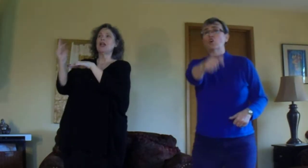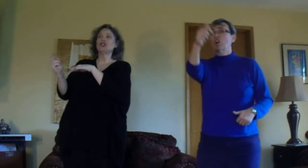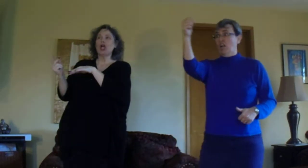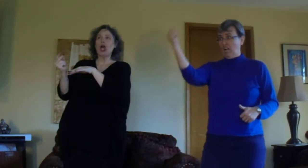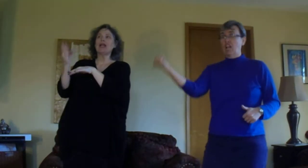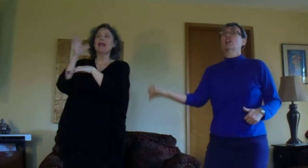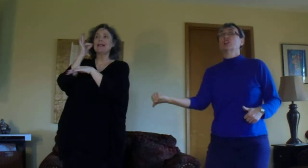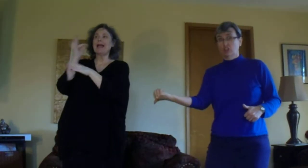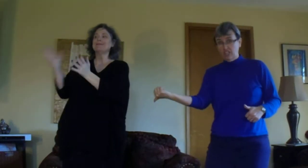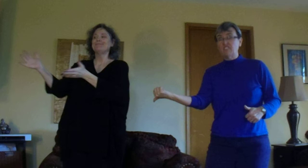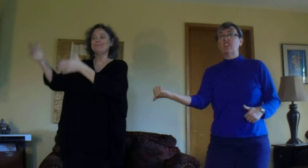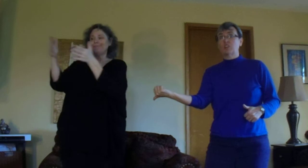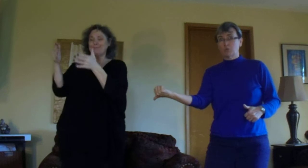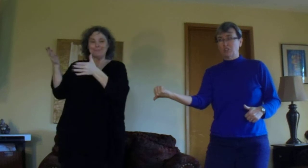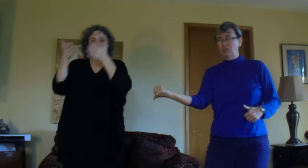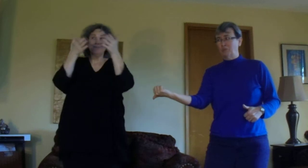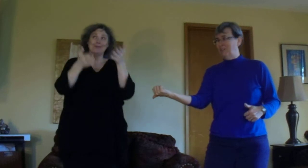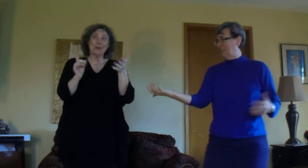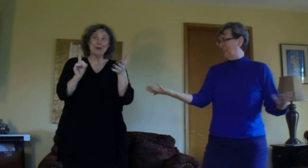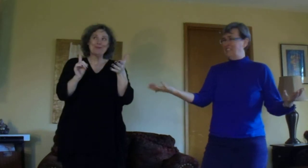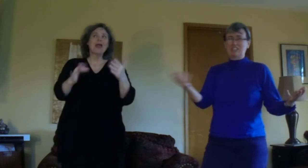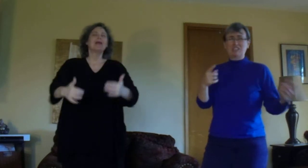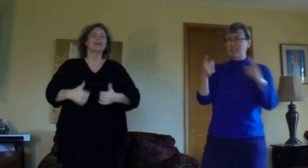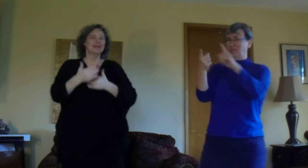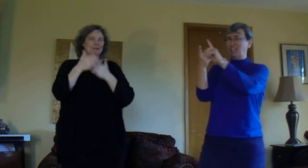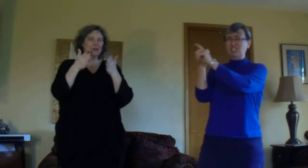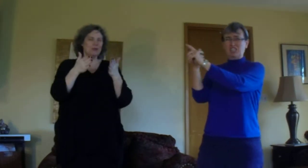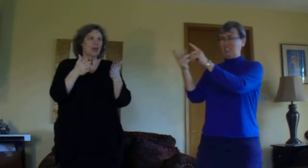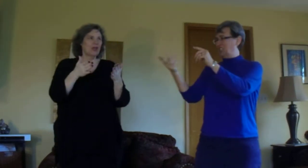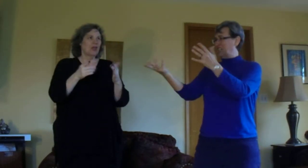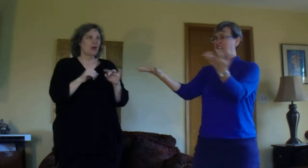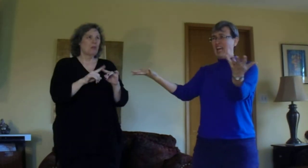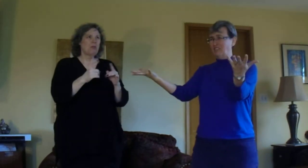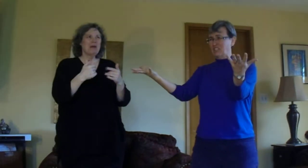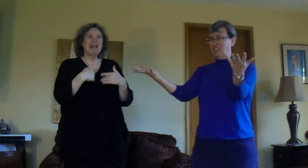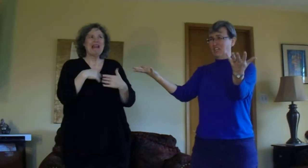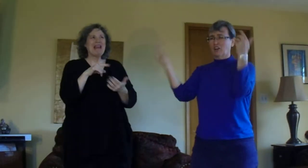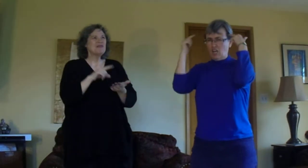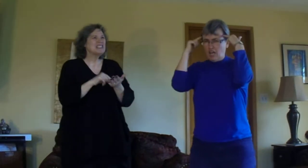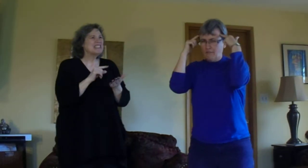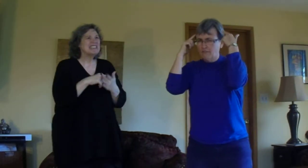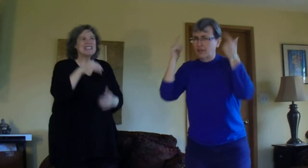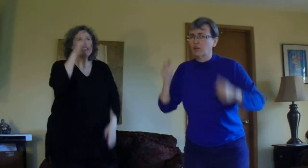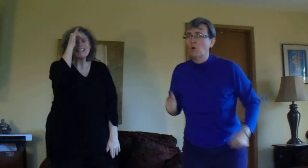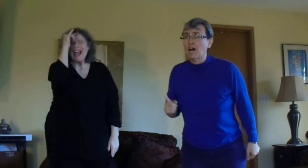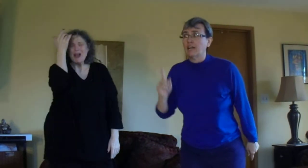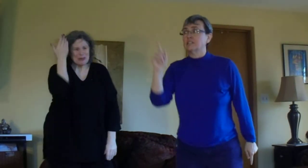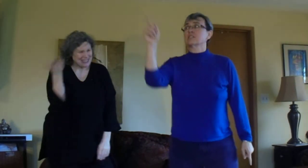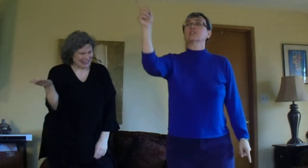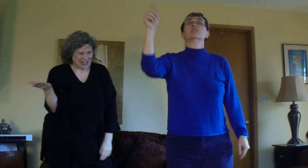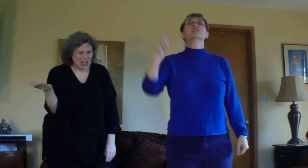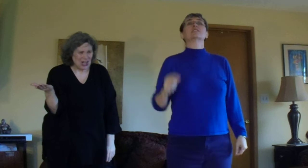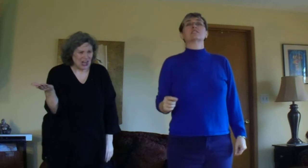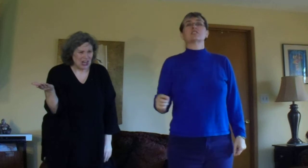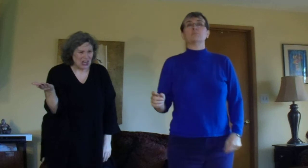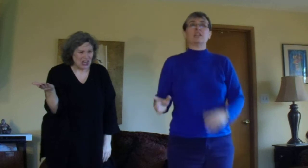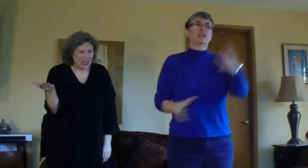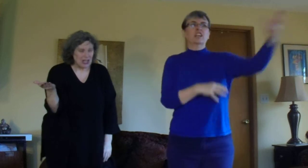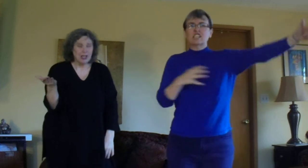your living room." "There's already chickens and cows in there." "I'm very wise. Listen to me." So